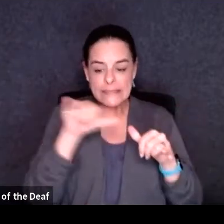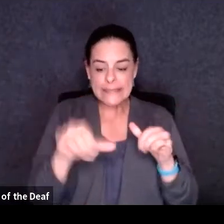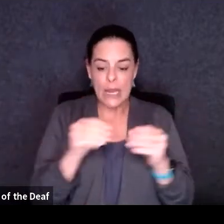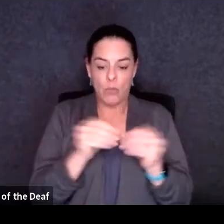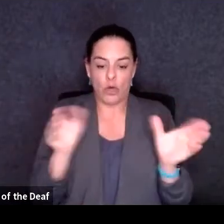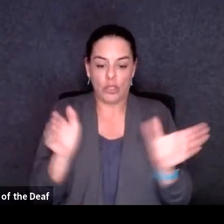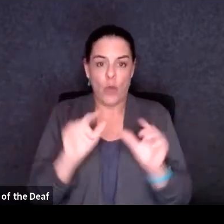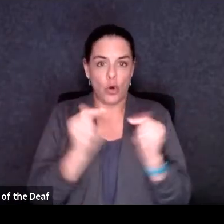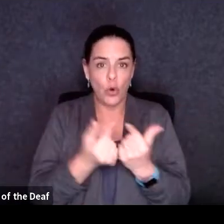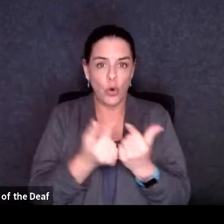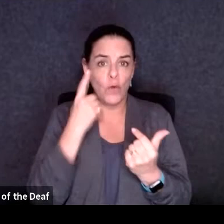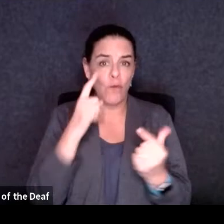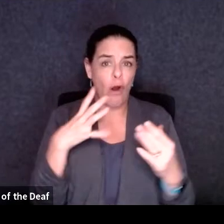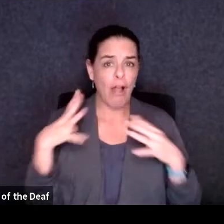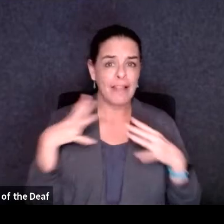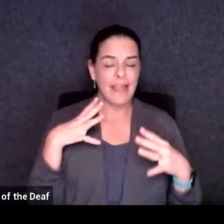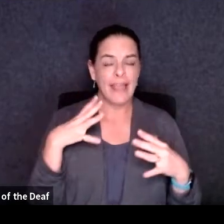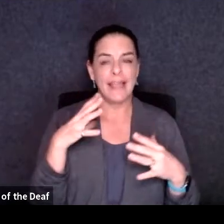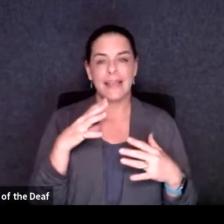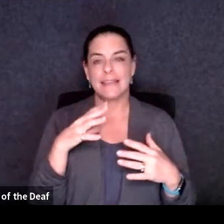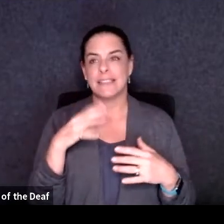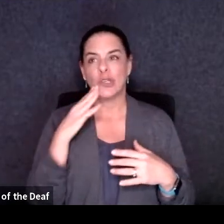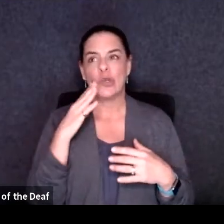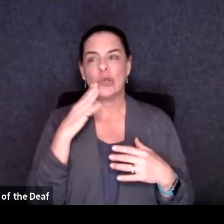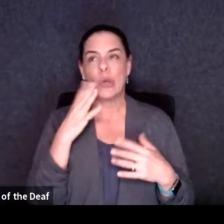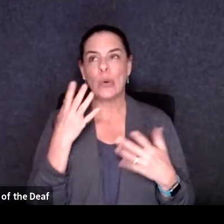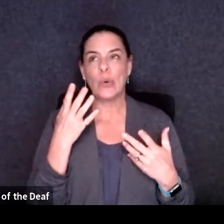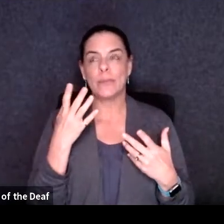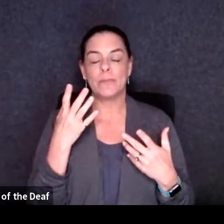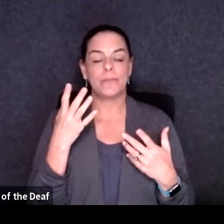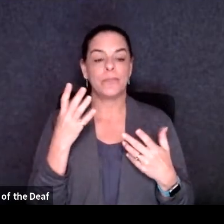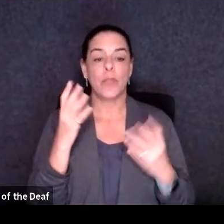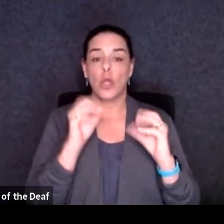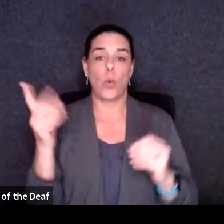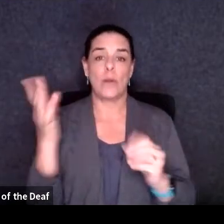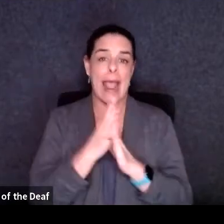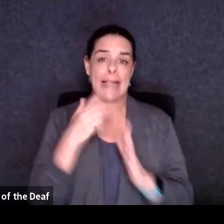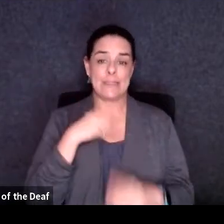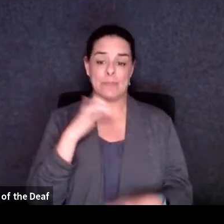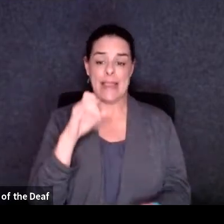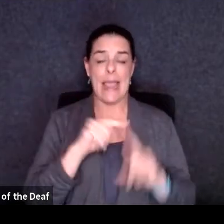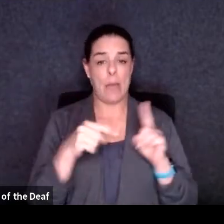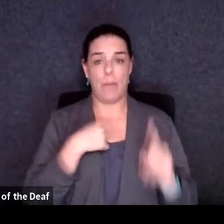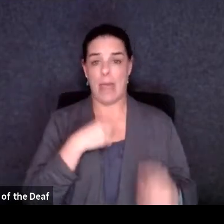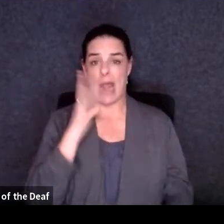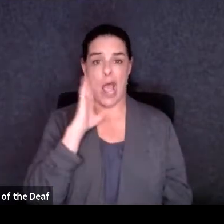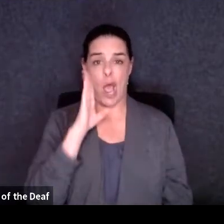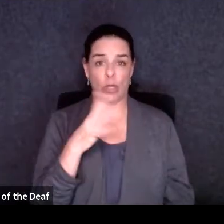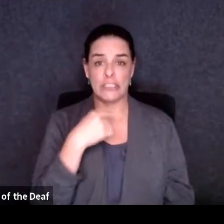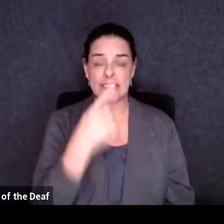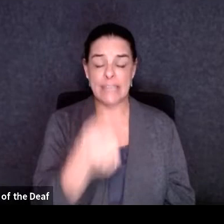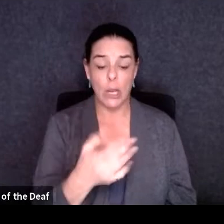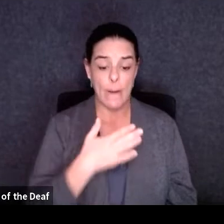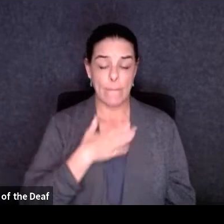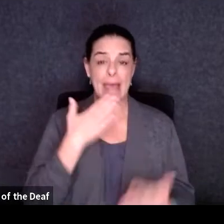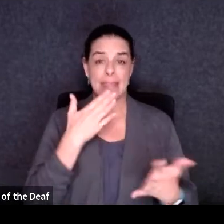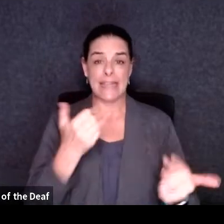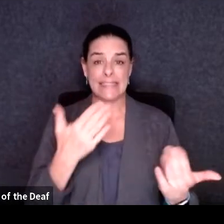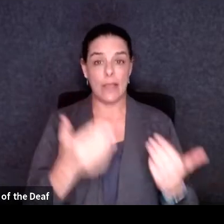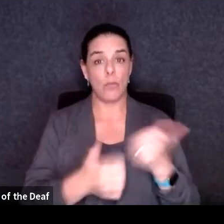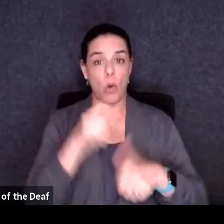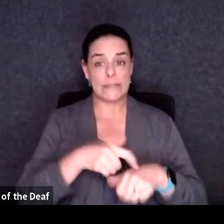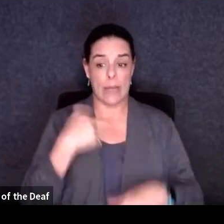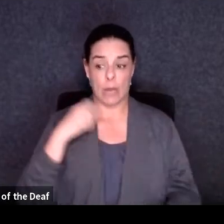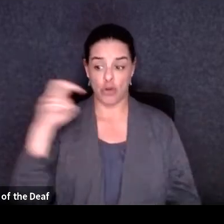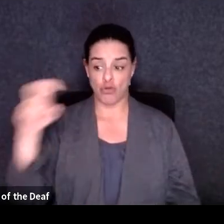for the holidays, all of the things, I haven't been asked yet, but I'll just say it out loud. I mean, I'm having Thanksgiving, I usually travel, but we're